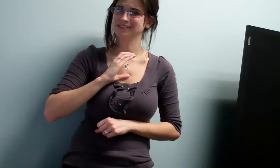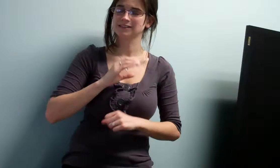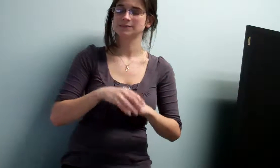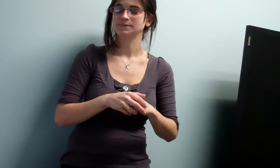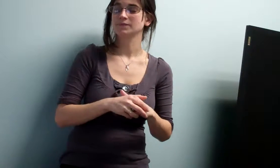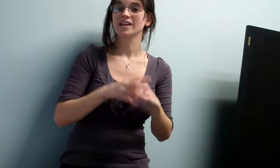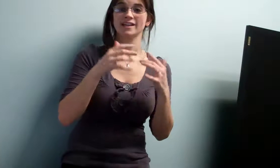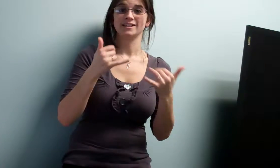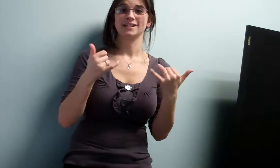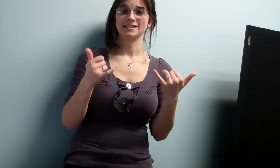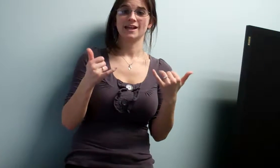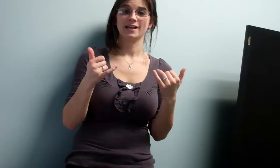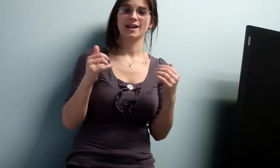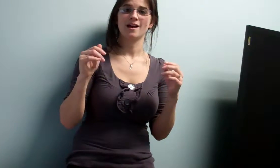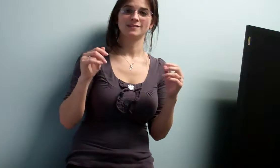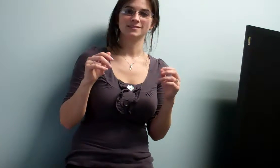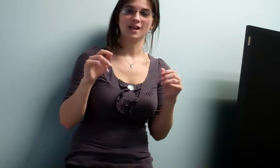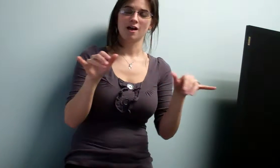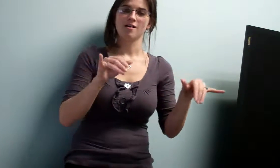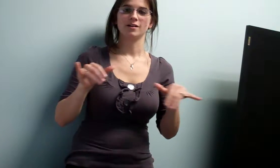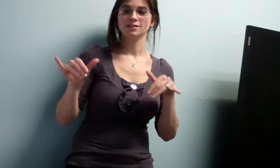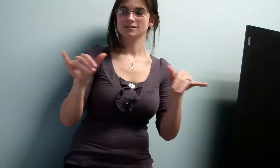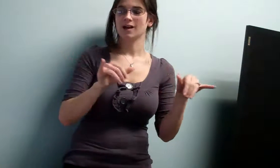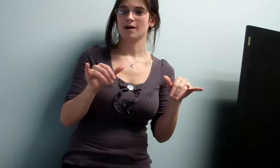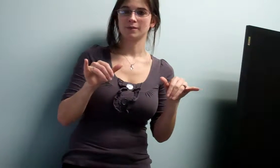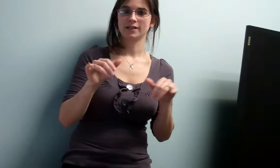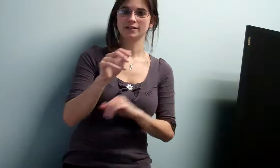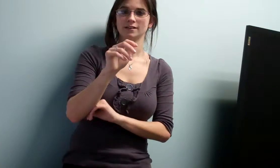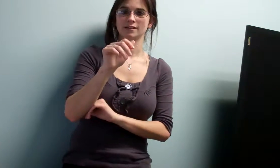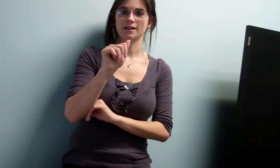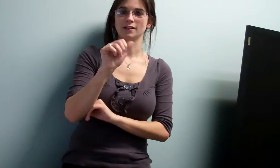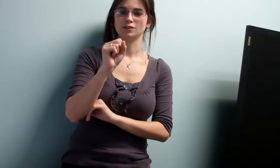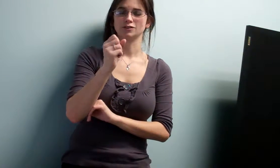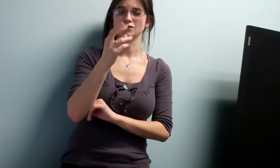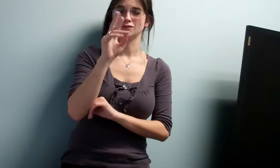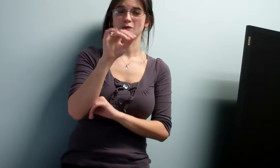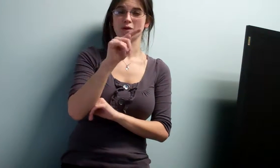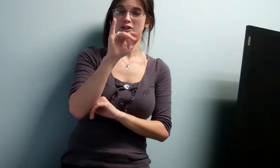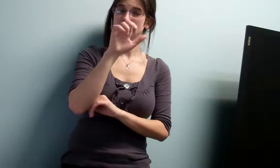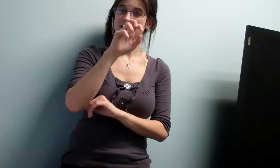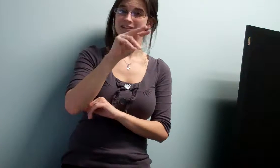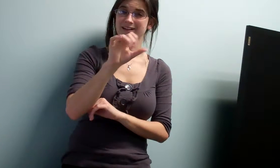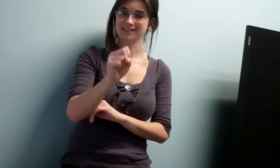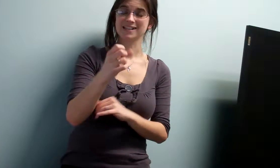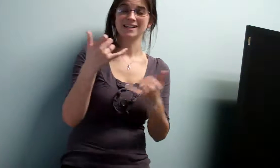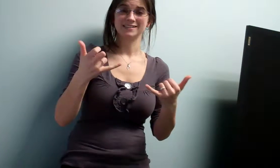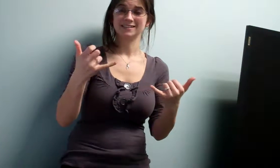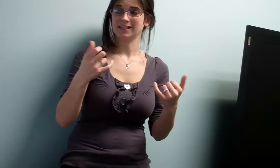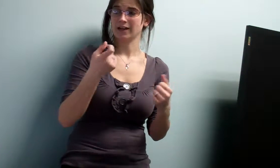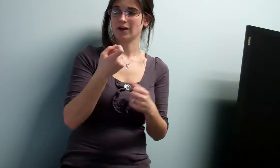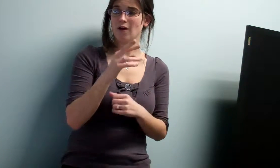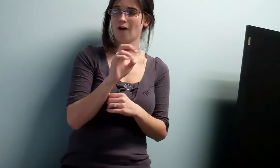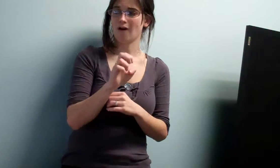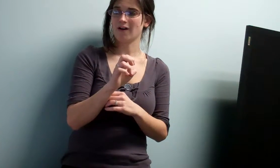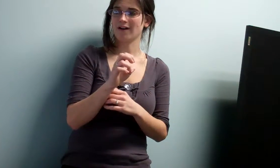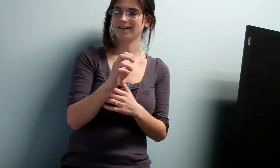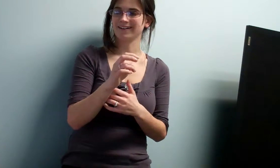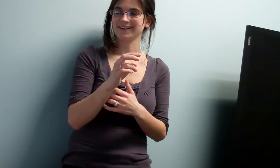among the Negro people are taken bodily from the words of my mouth." Well, you can see he had definitely a